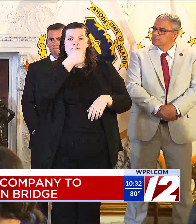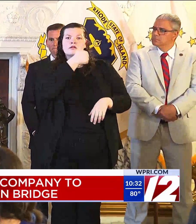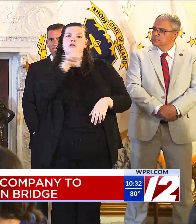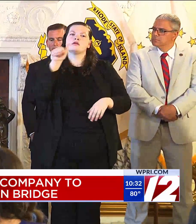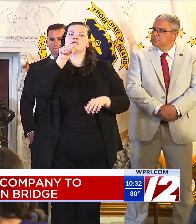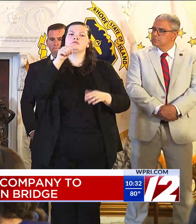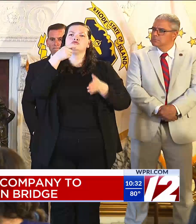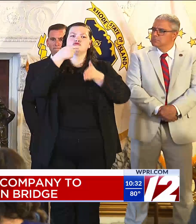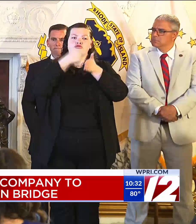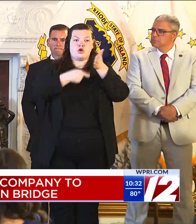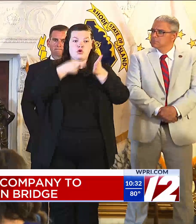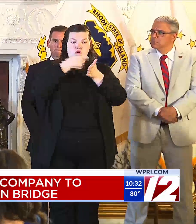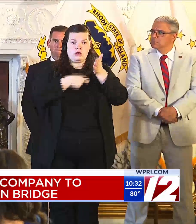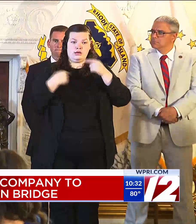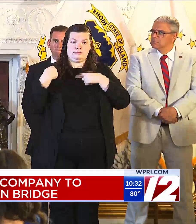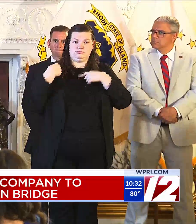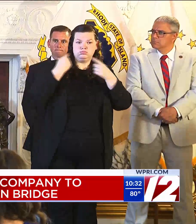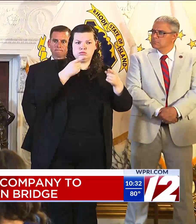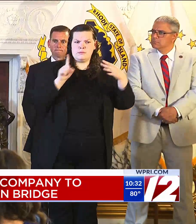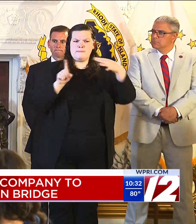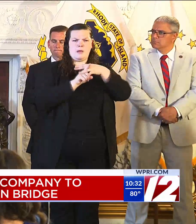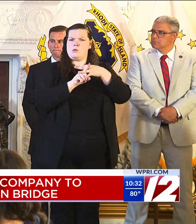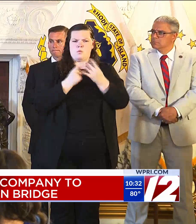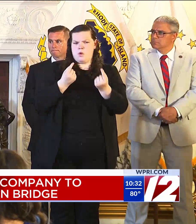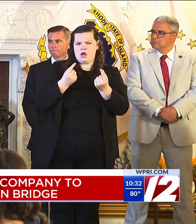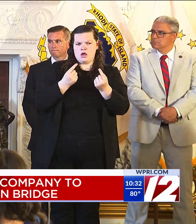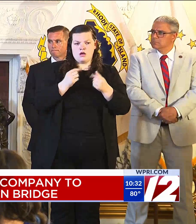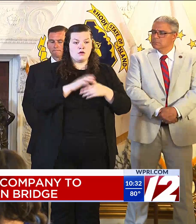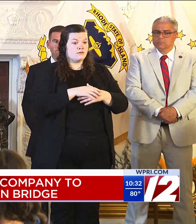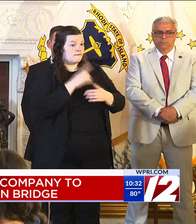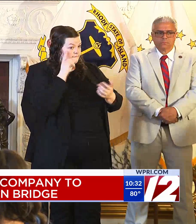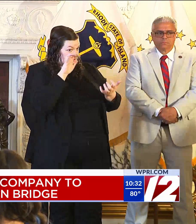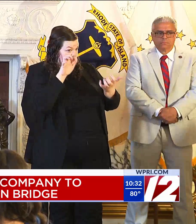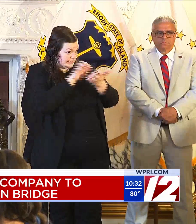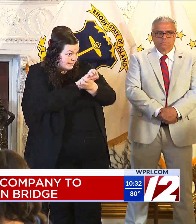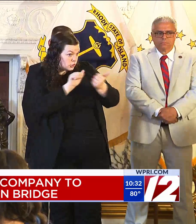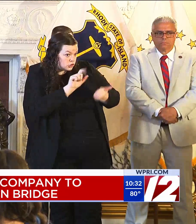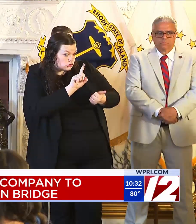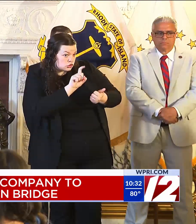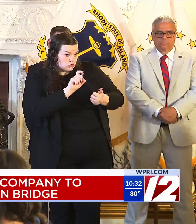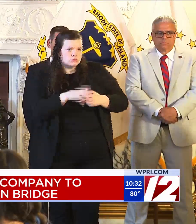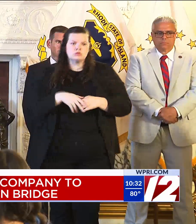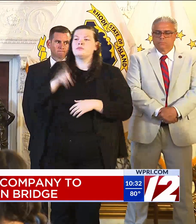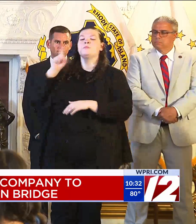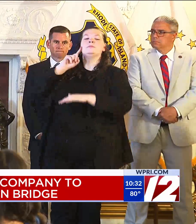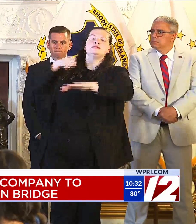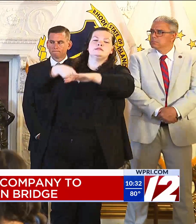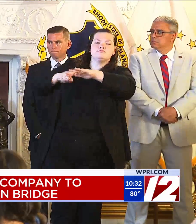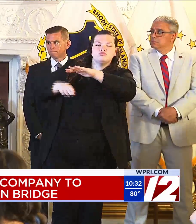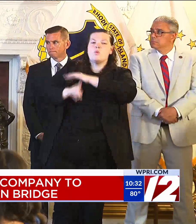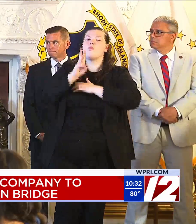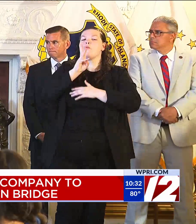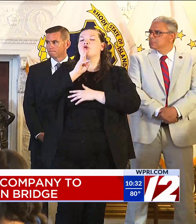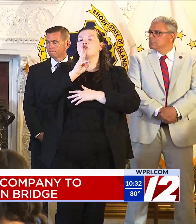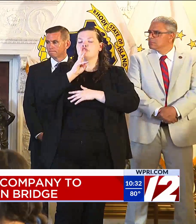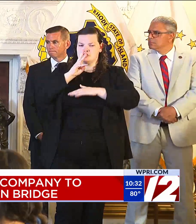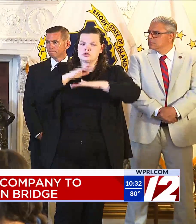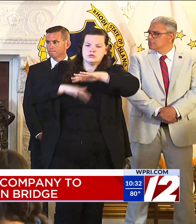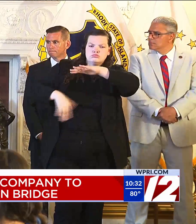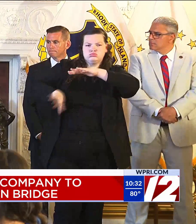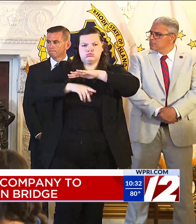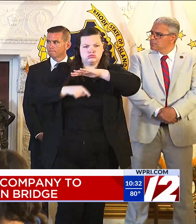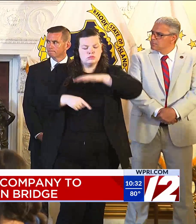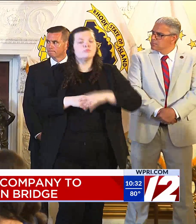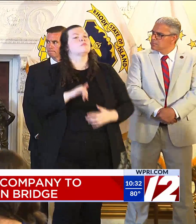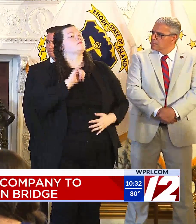started, and what were those costs? In the demolition process? The underground, underwater demolition phase. Now, the underwater